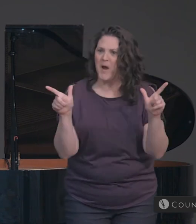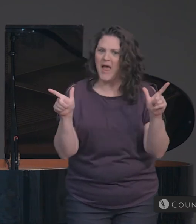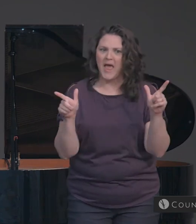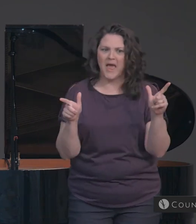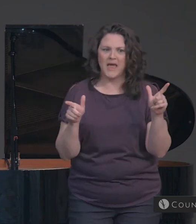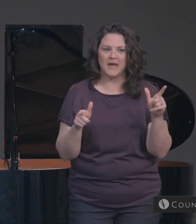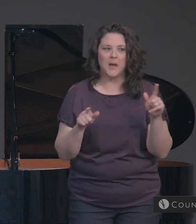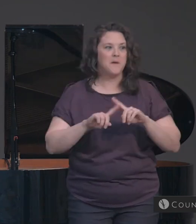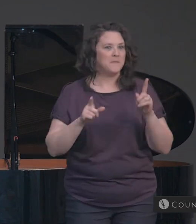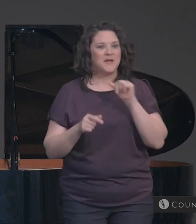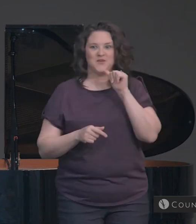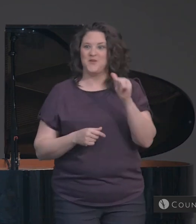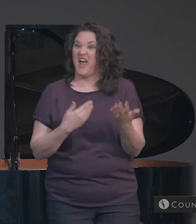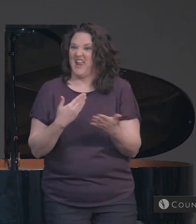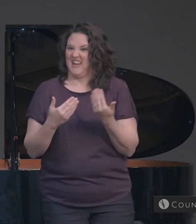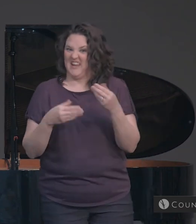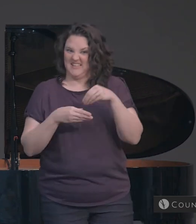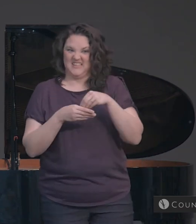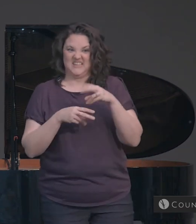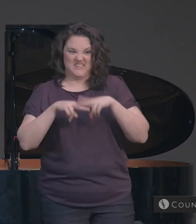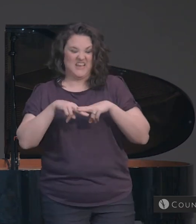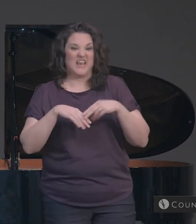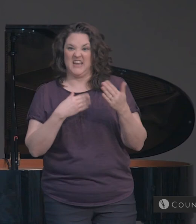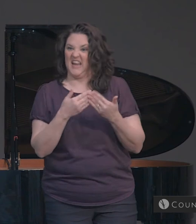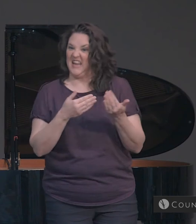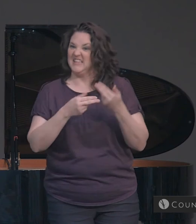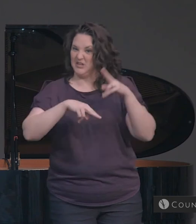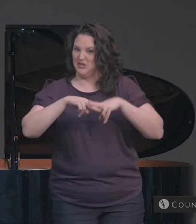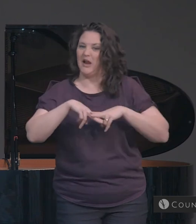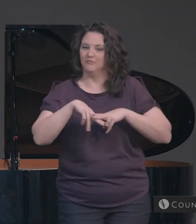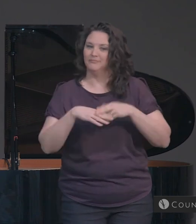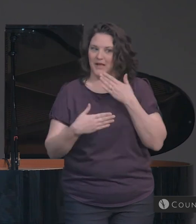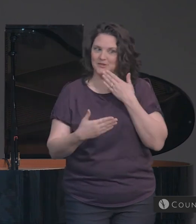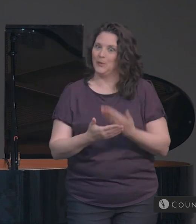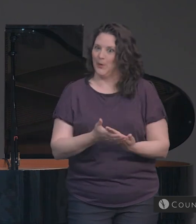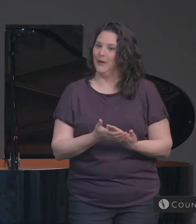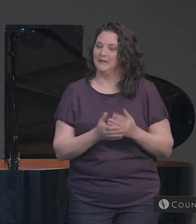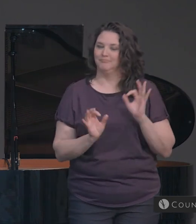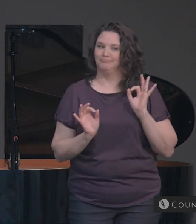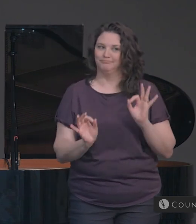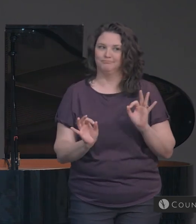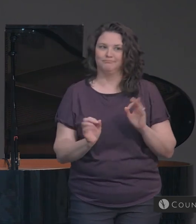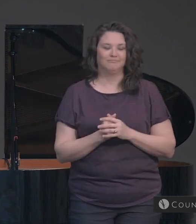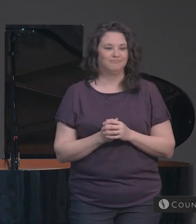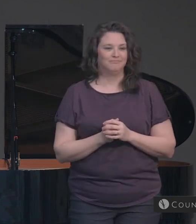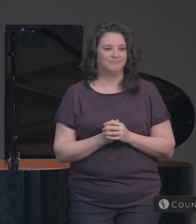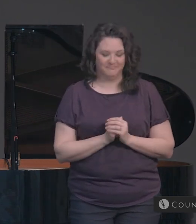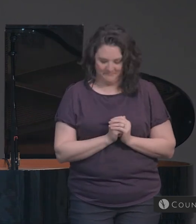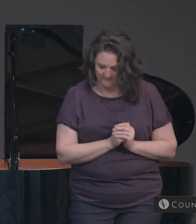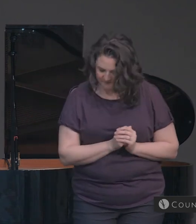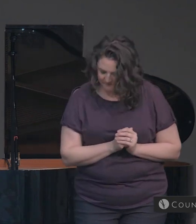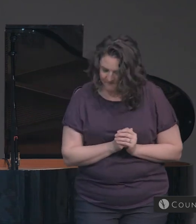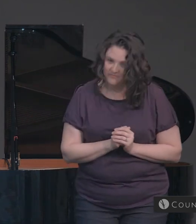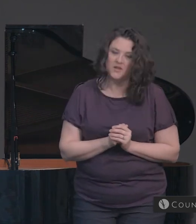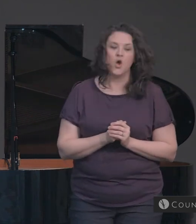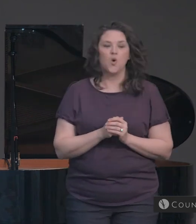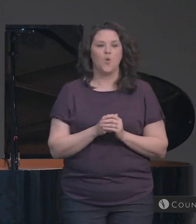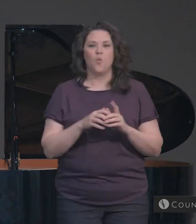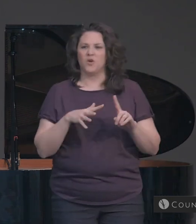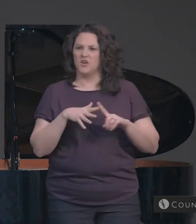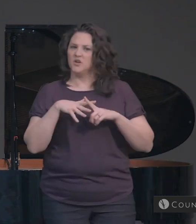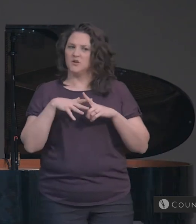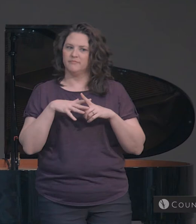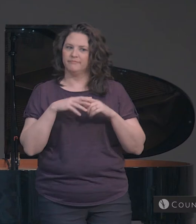But you're not in easy chairs. That's really good. It's really good. We're going to